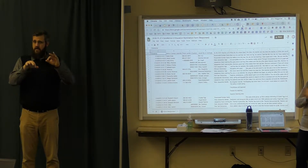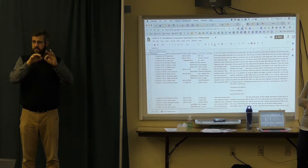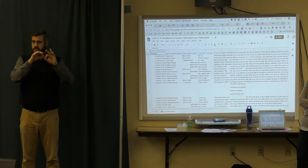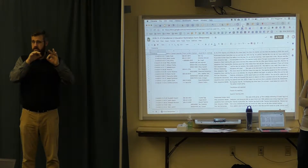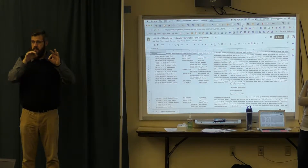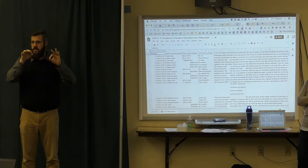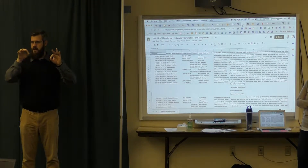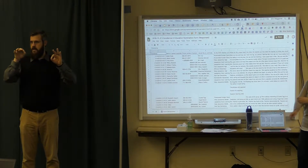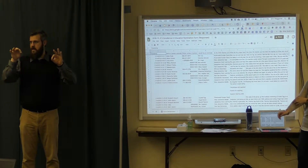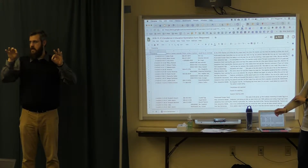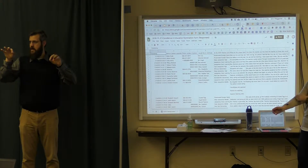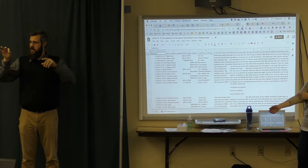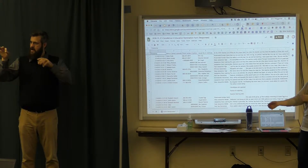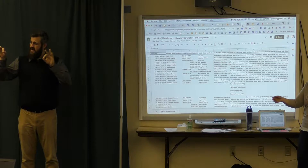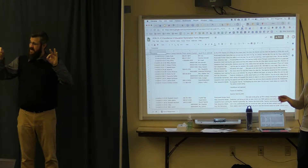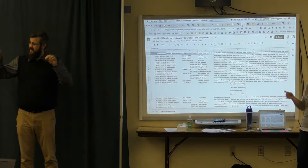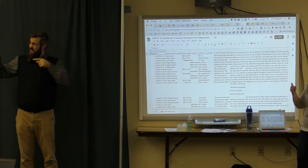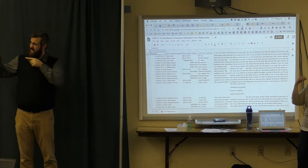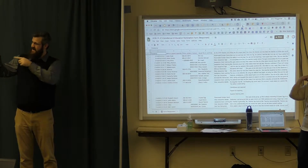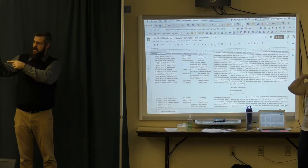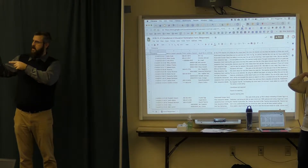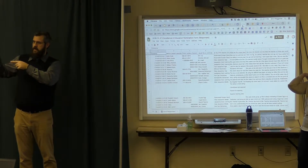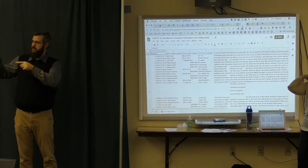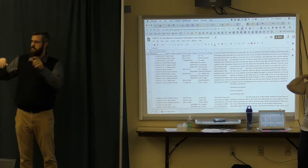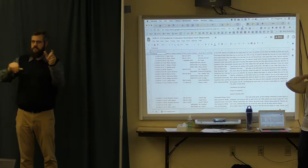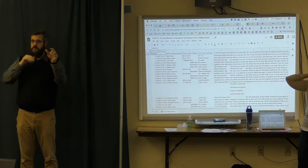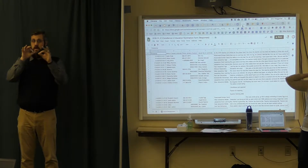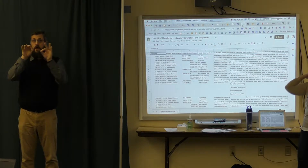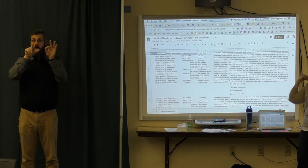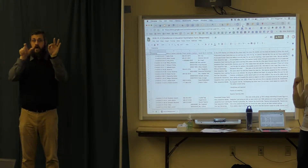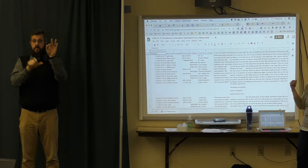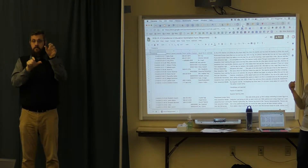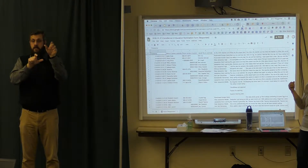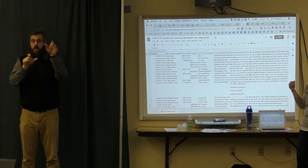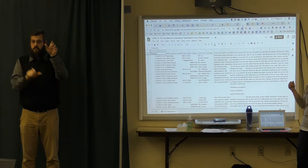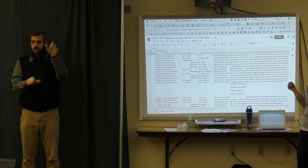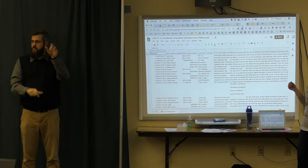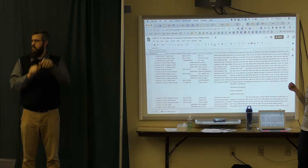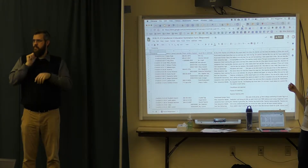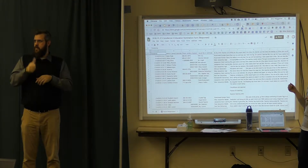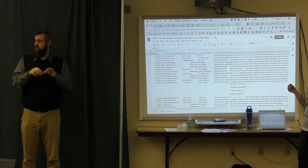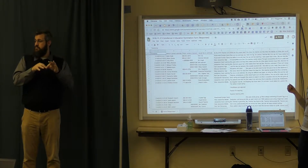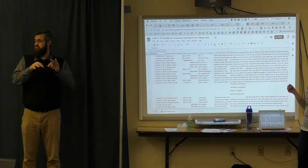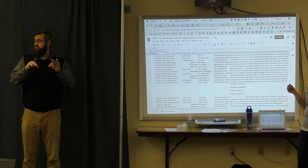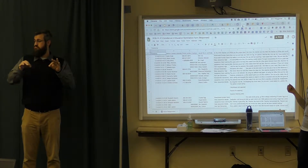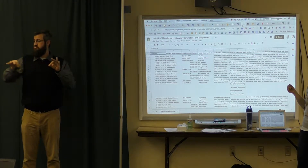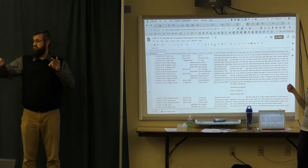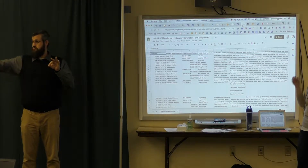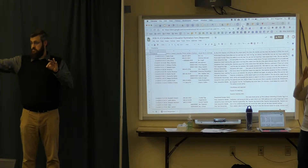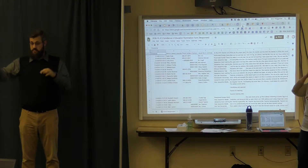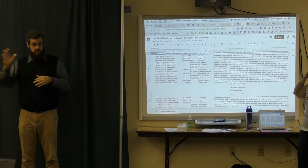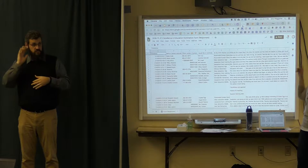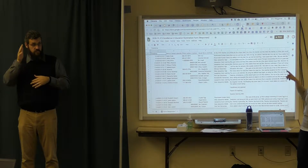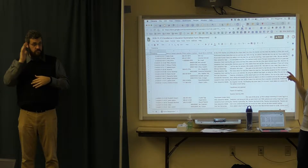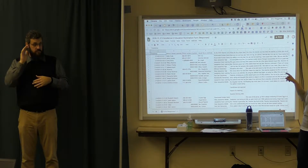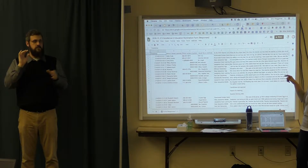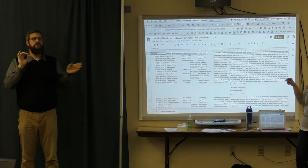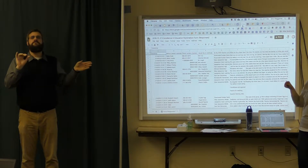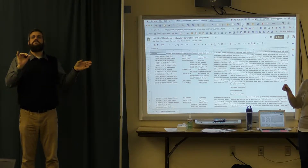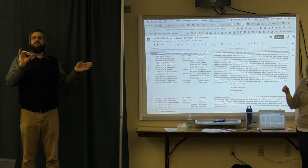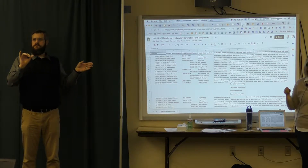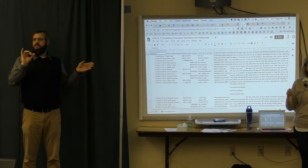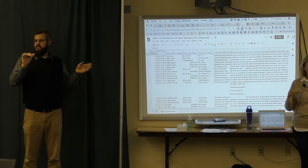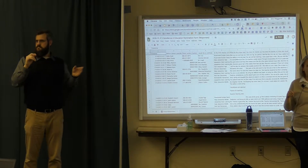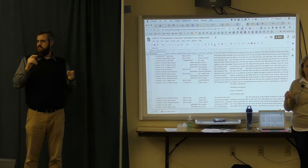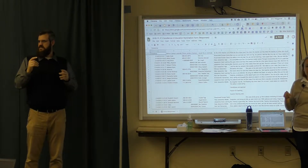always expand for us, or they don't always adapt for Yeah. new things. So, here's